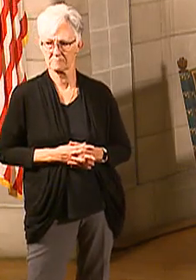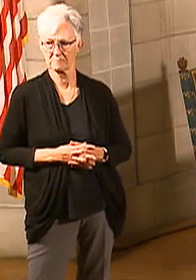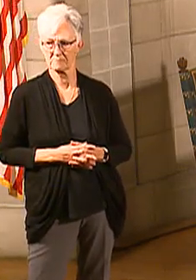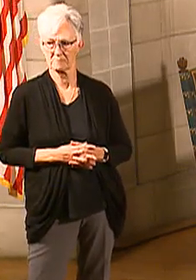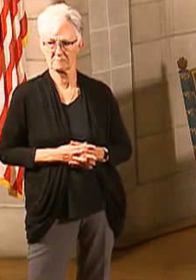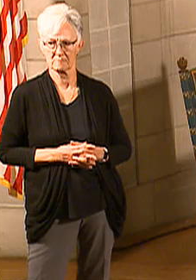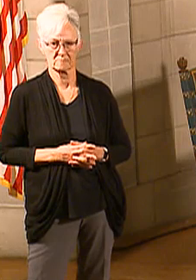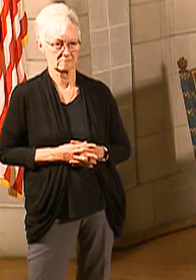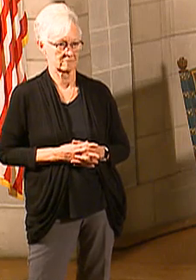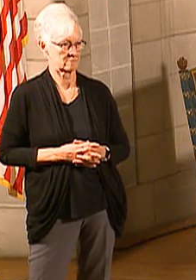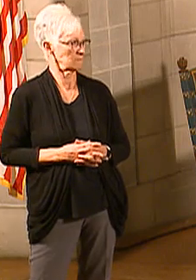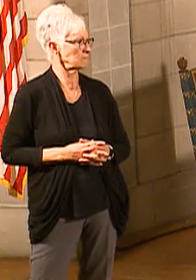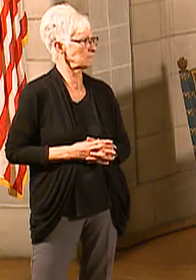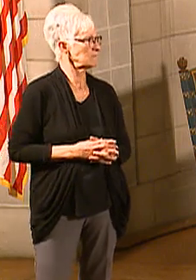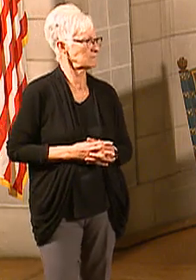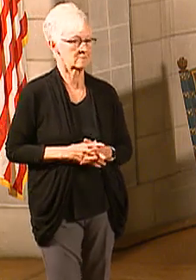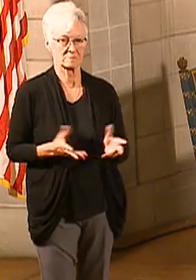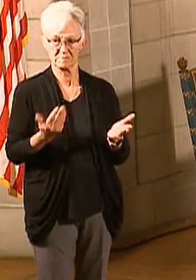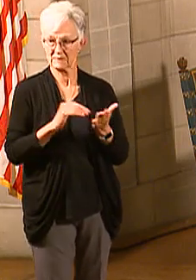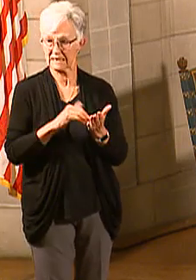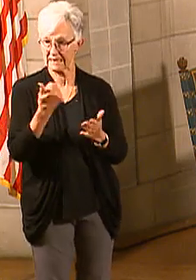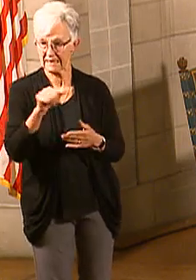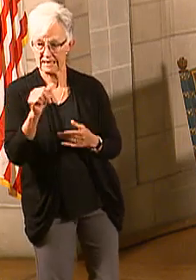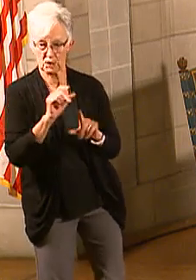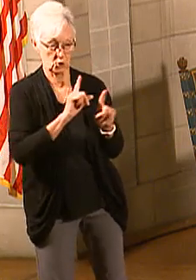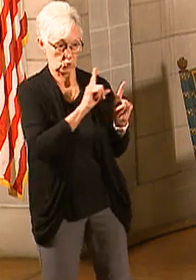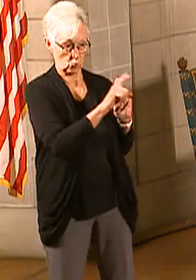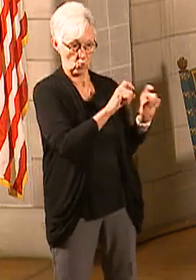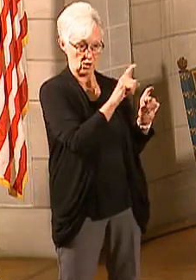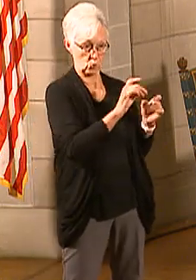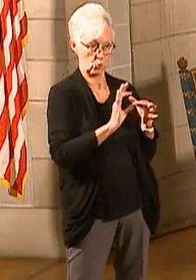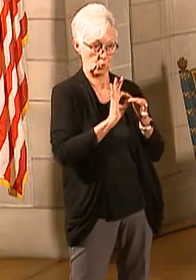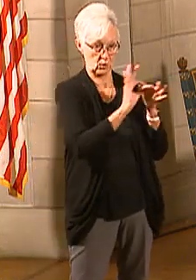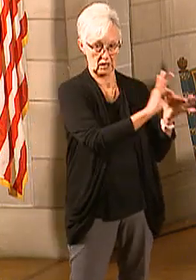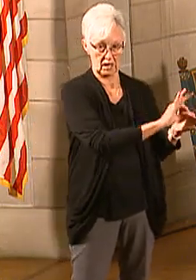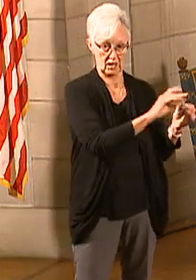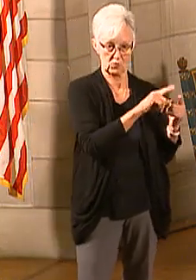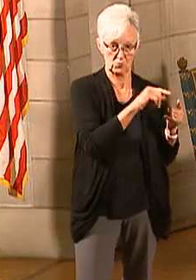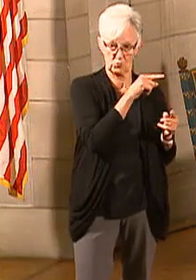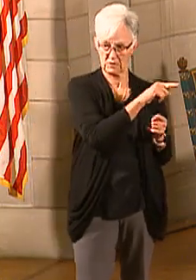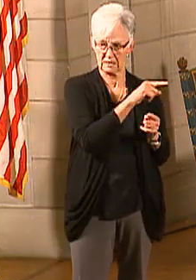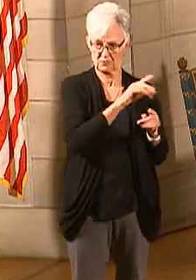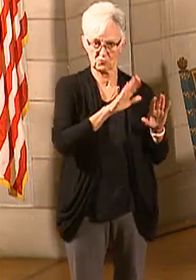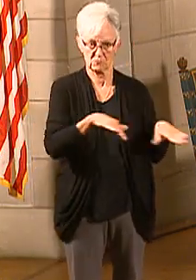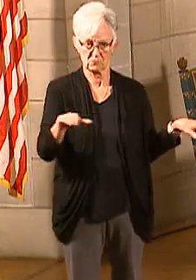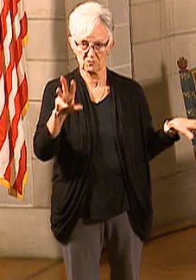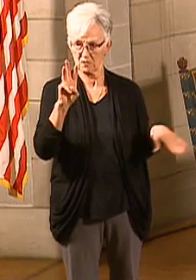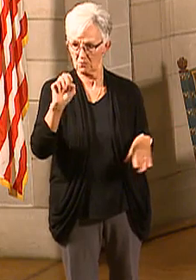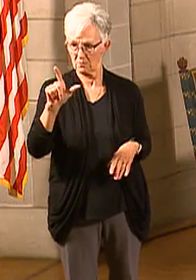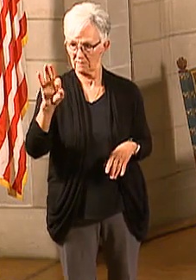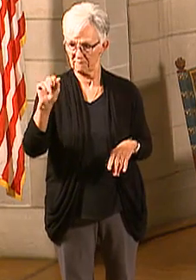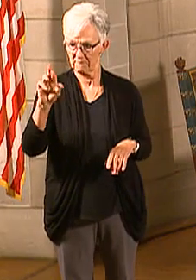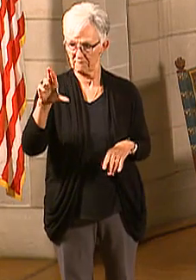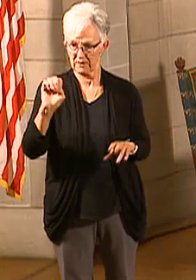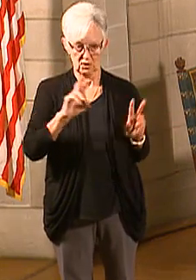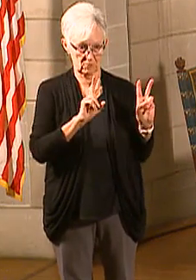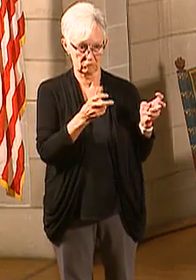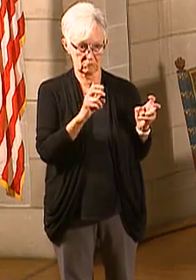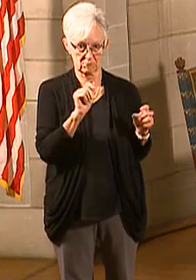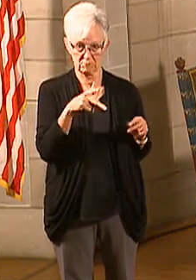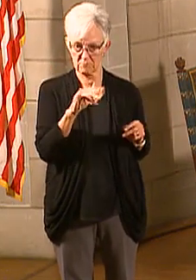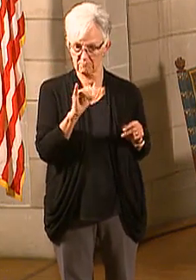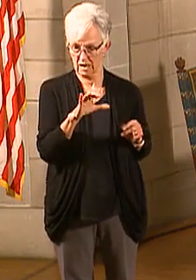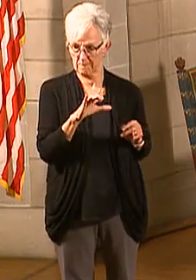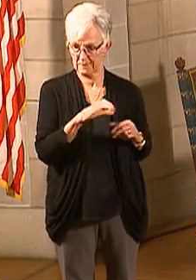again, we will go focus on questions and answers on this topic. And then when we exhaust those, we'll move on to other topics.